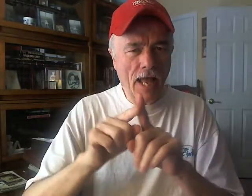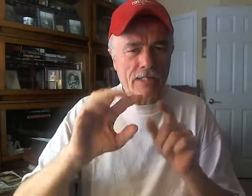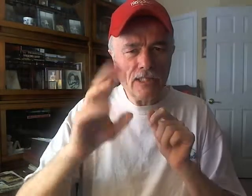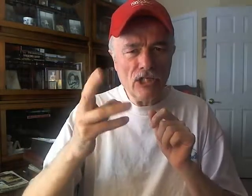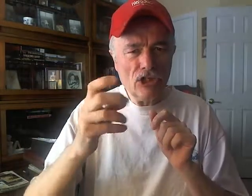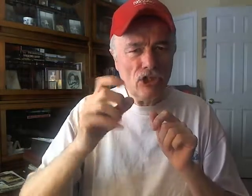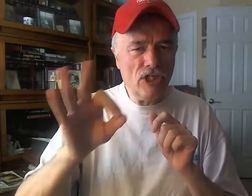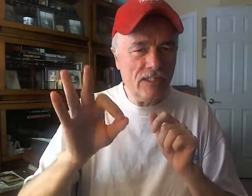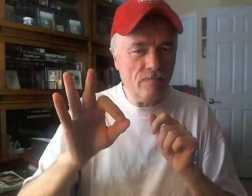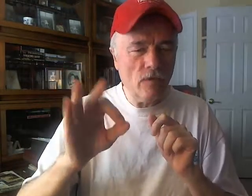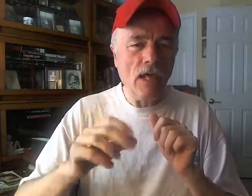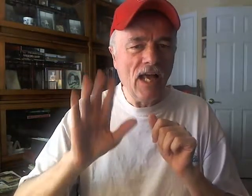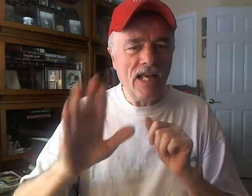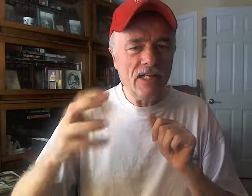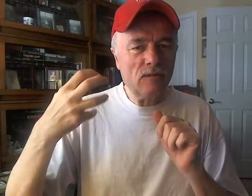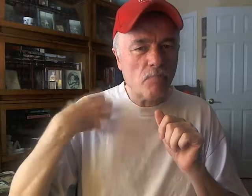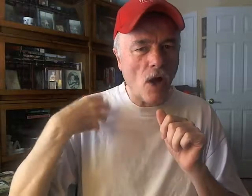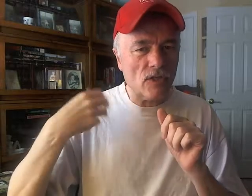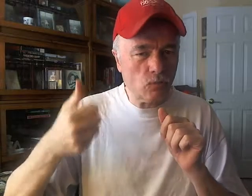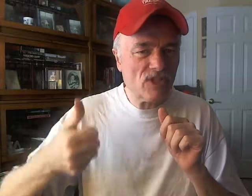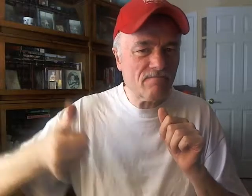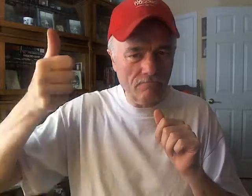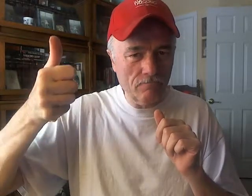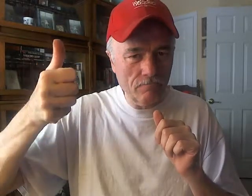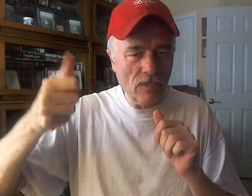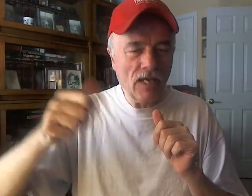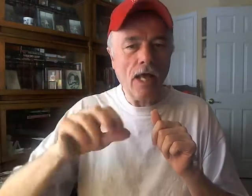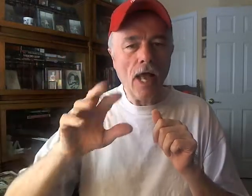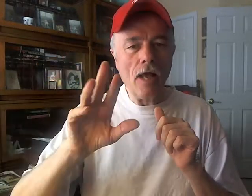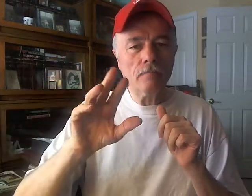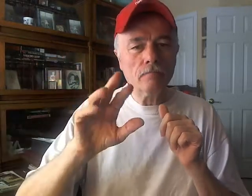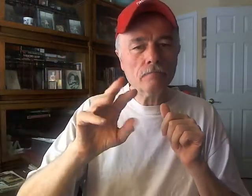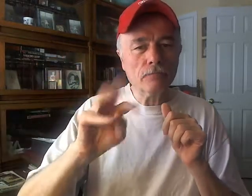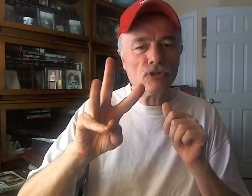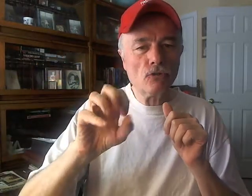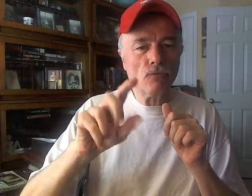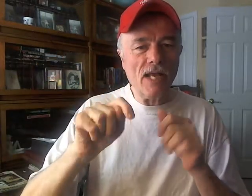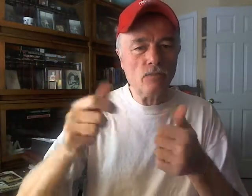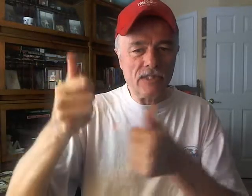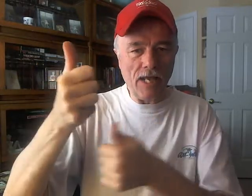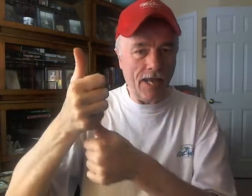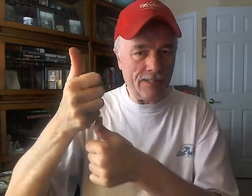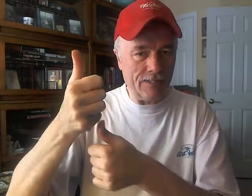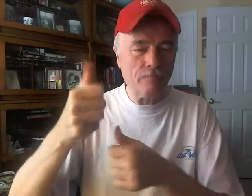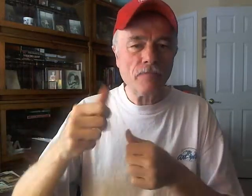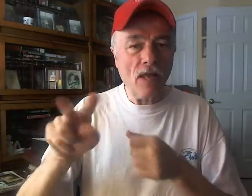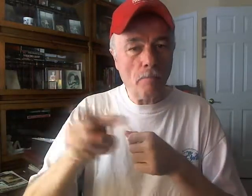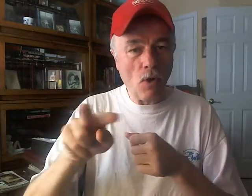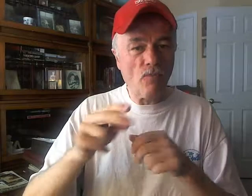as chief. His boss was on. And Mr. Reyes was asking about the